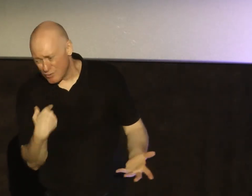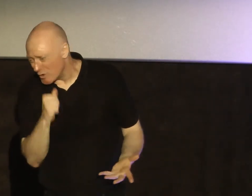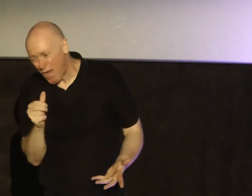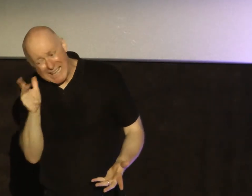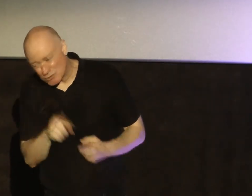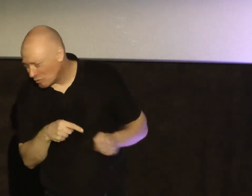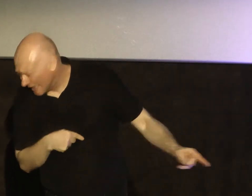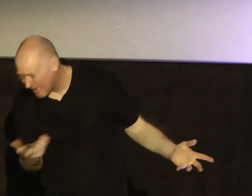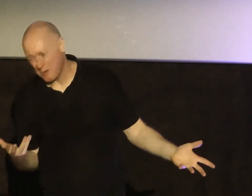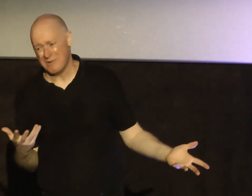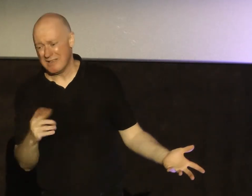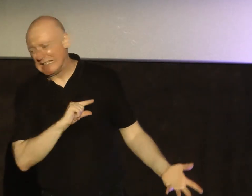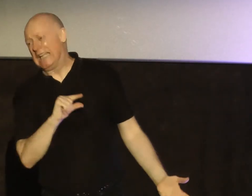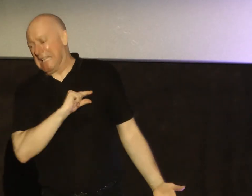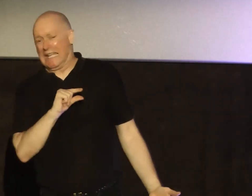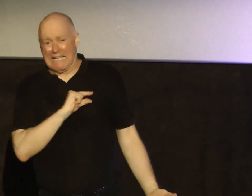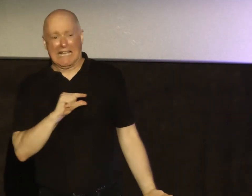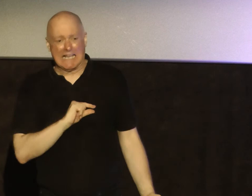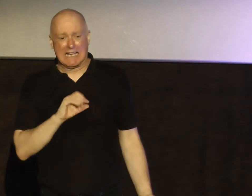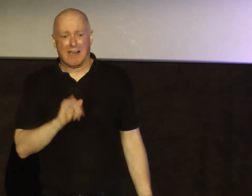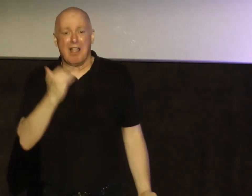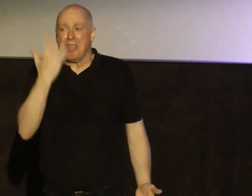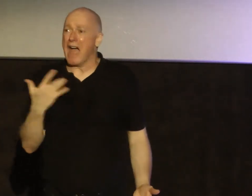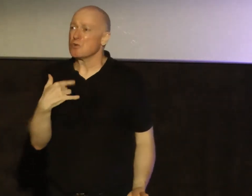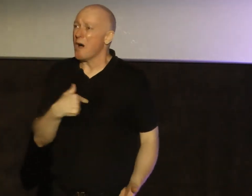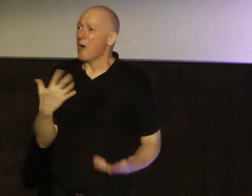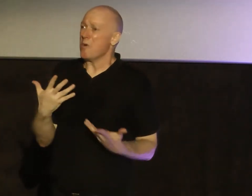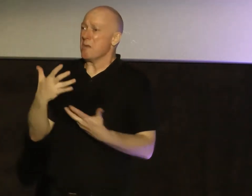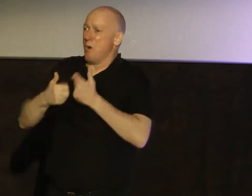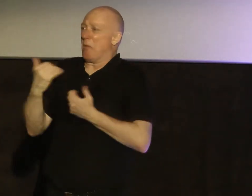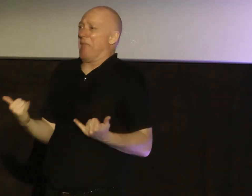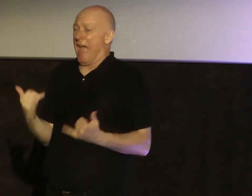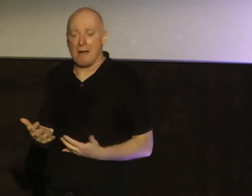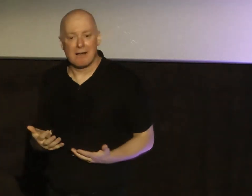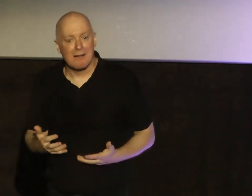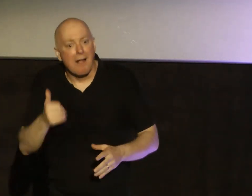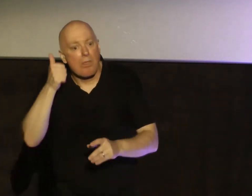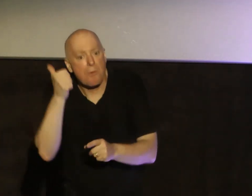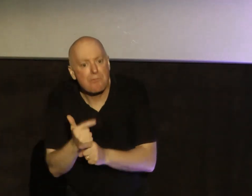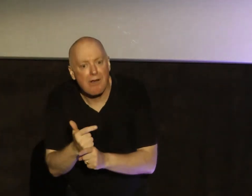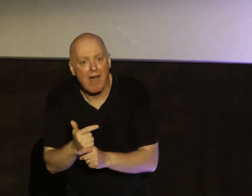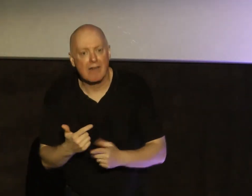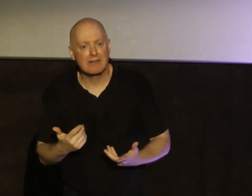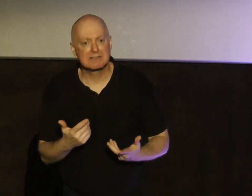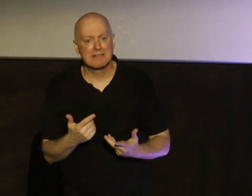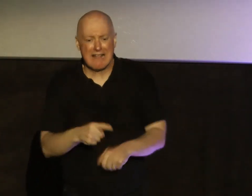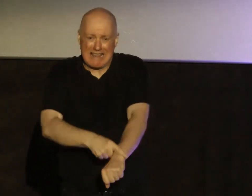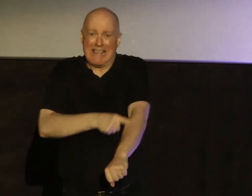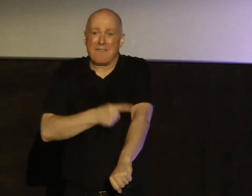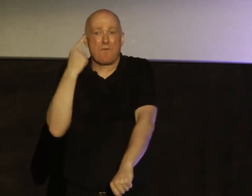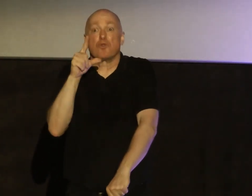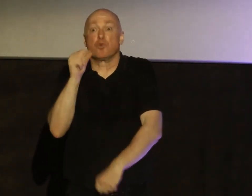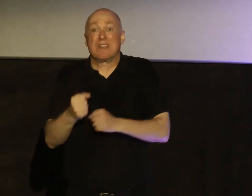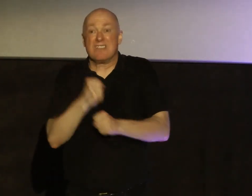listen. That is why this distress has come upon us. So these brothers have been living with guilt for 20 years over what they